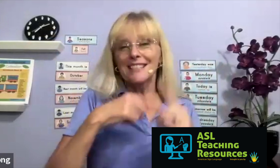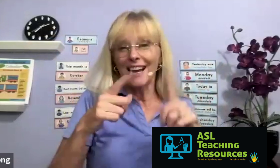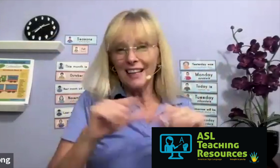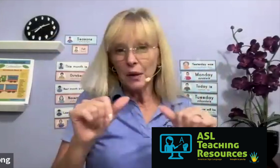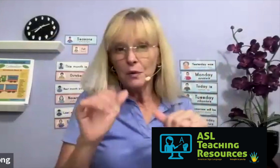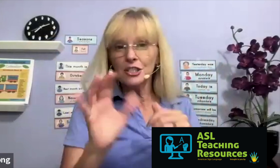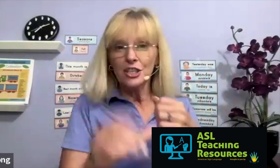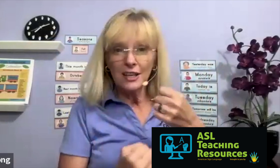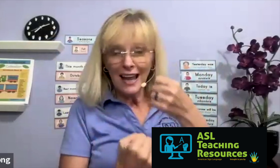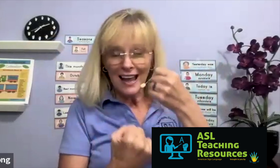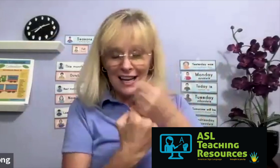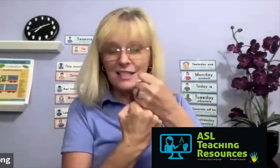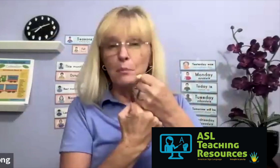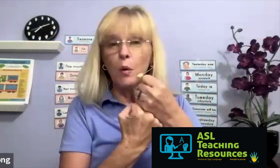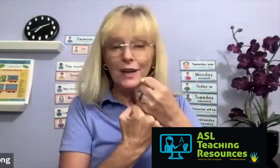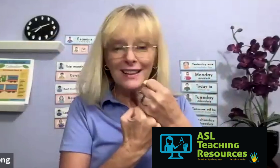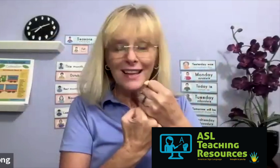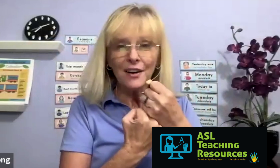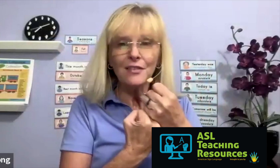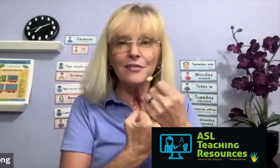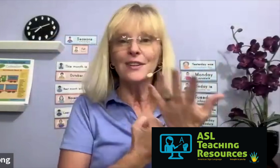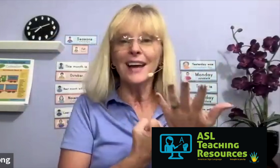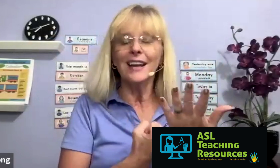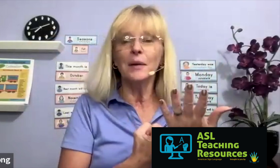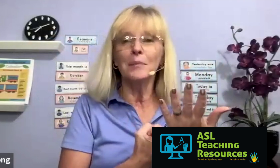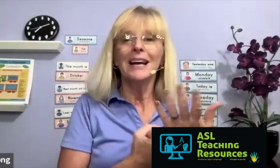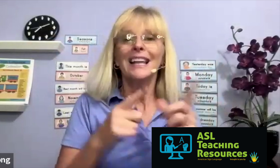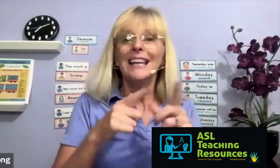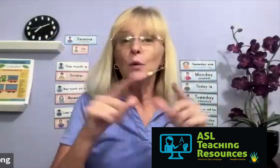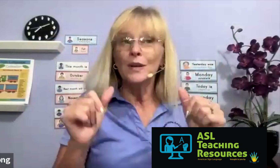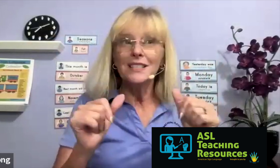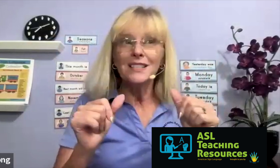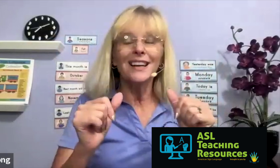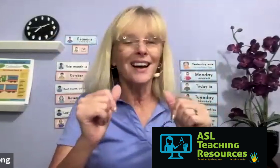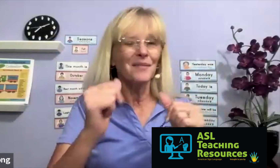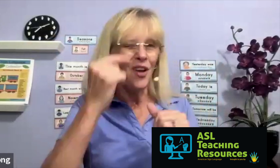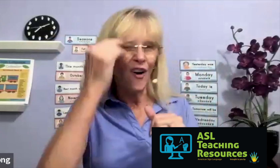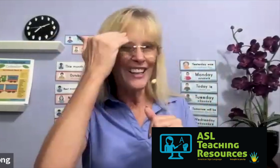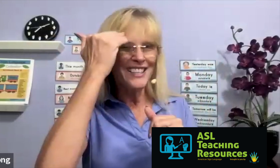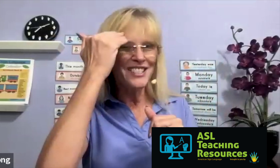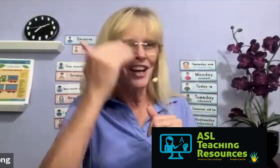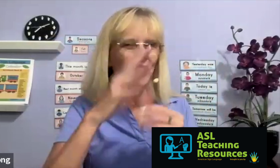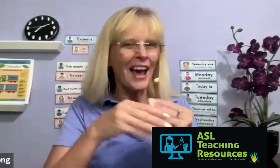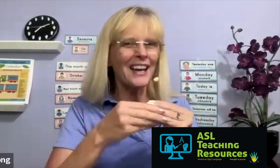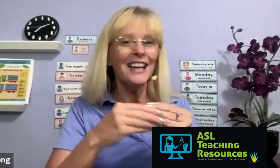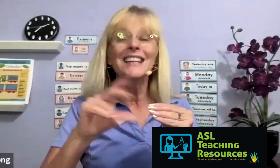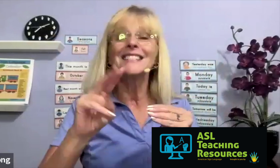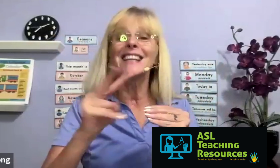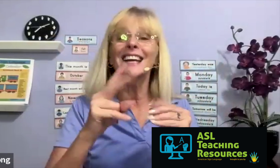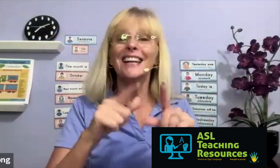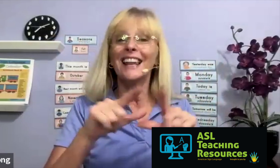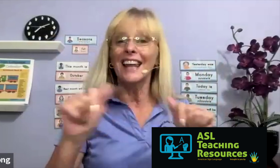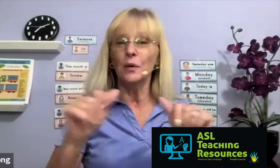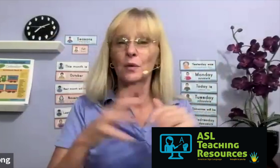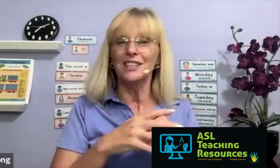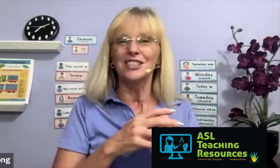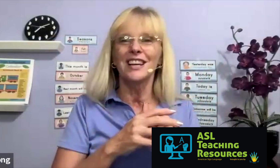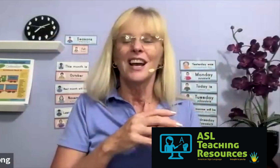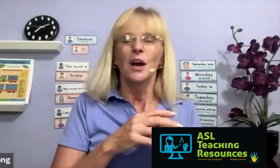sign language support in there for that linguistic knowledge of adding a second language, which